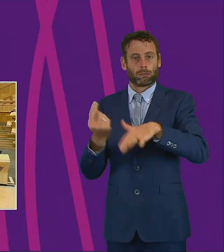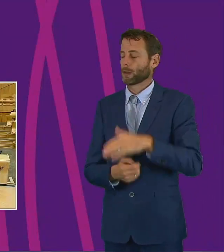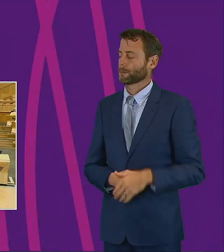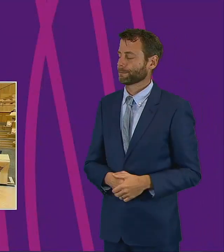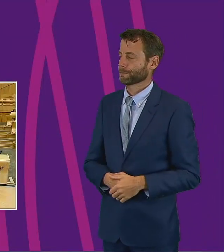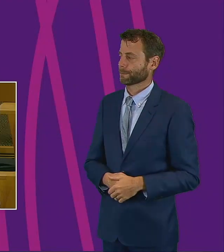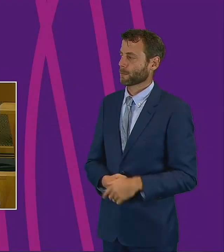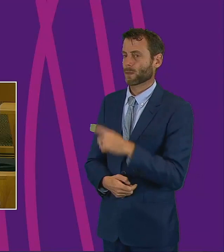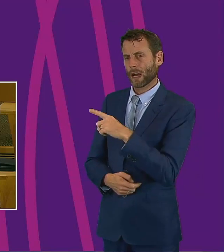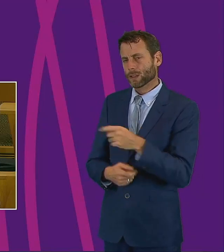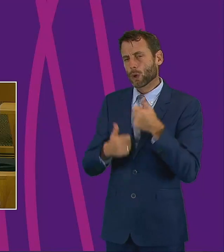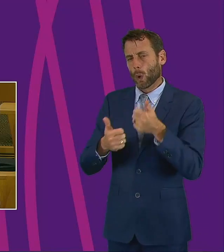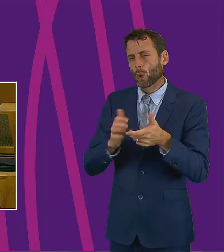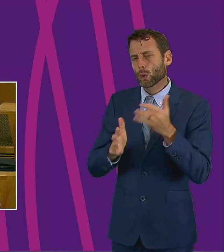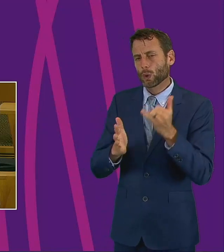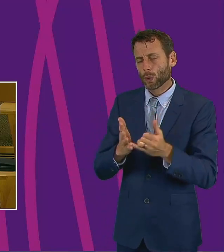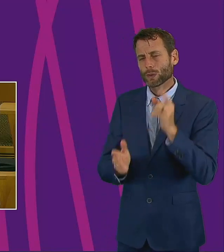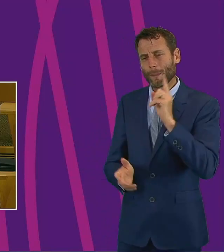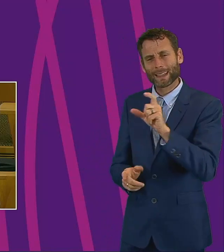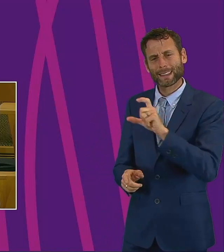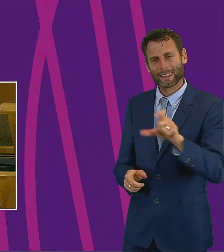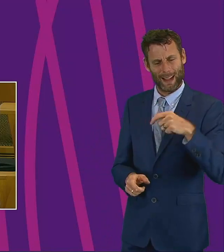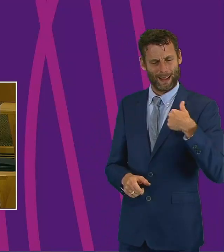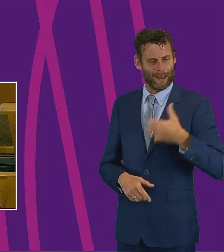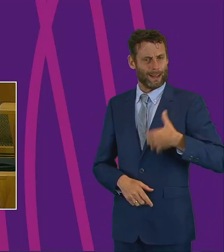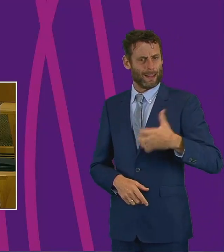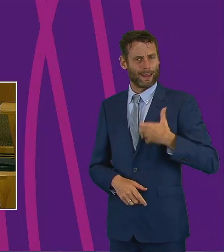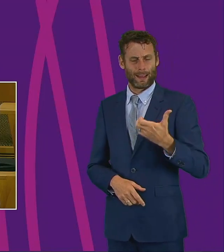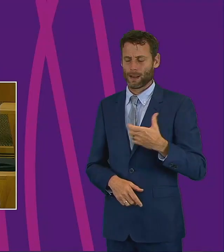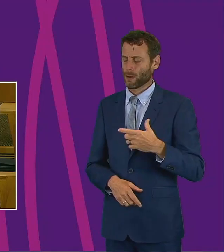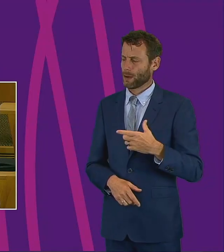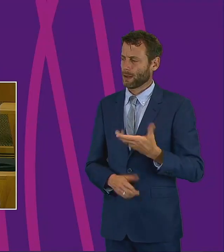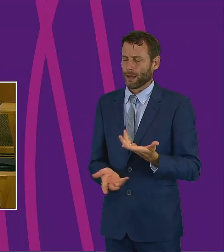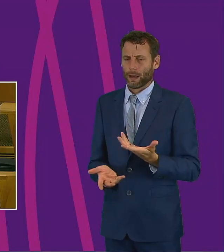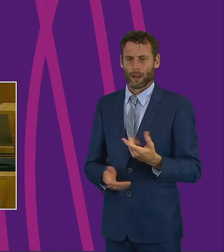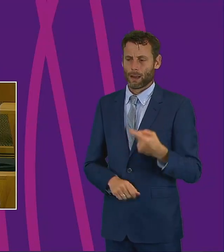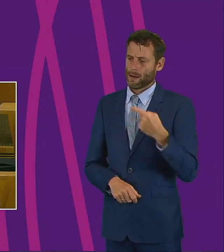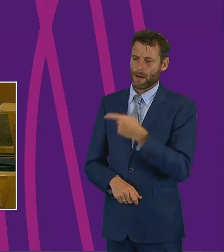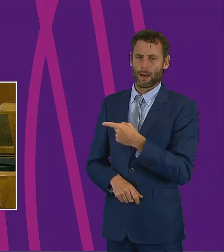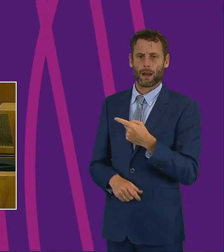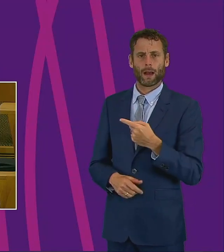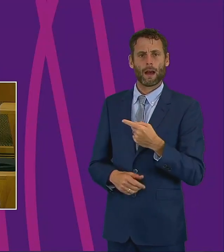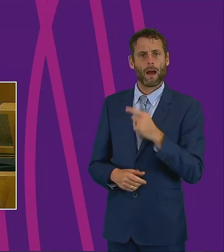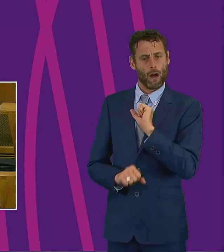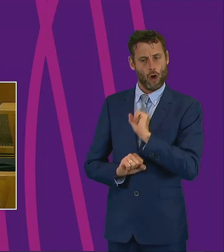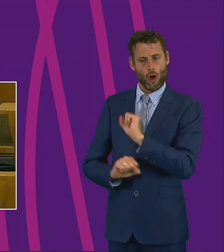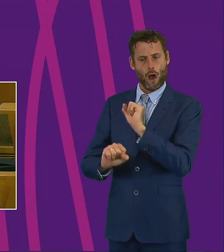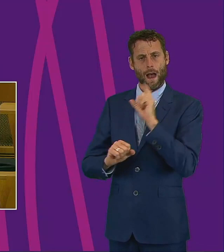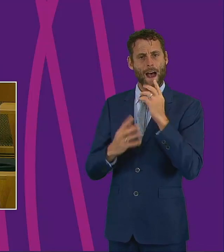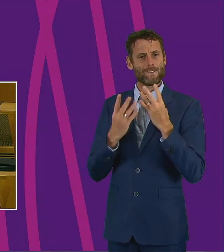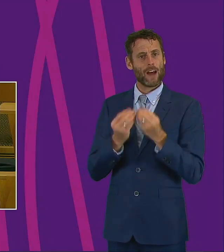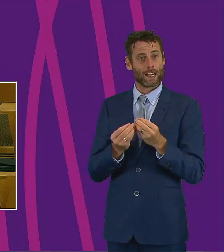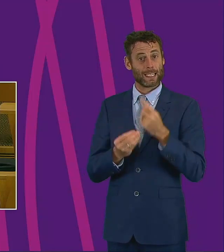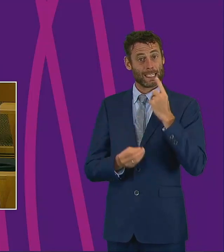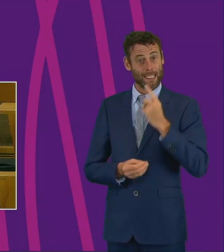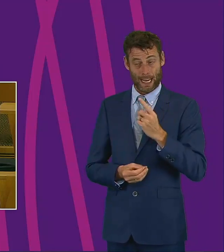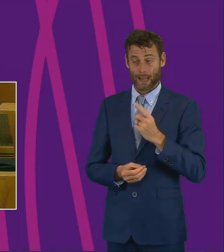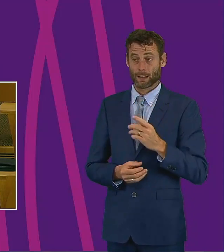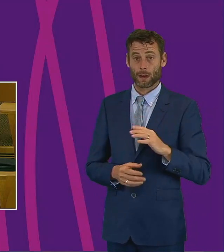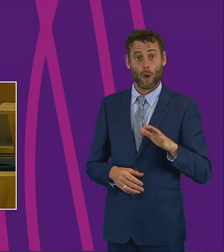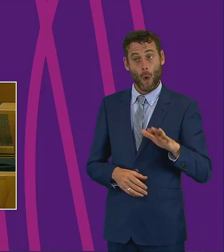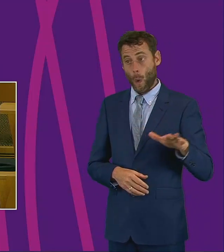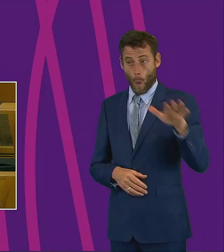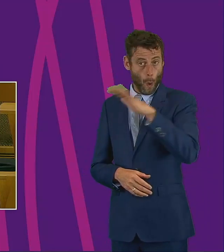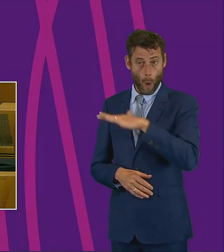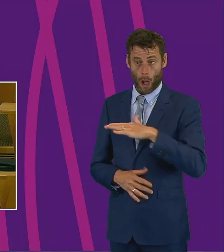my frustration at this. It has been a month since Devi Shridhar, her own advisor, recommended that all international students should be tested on day